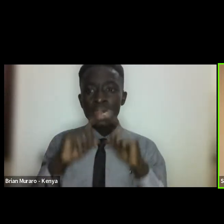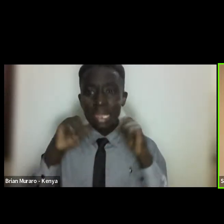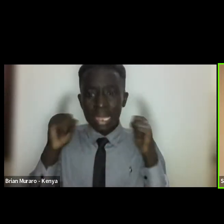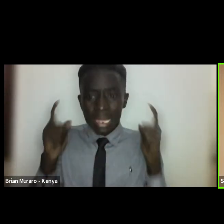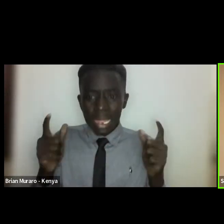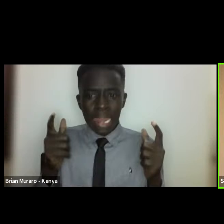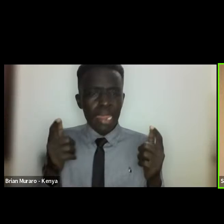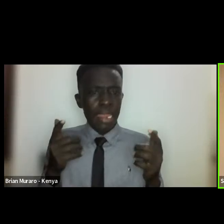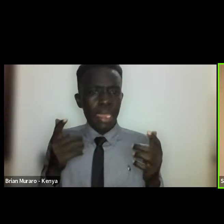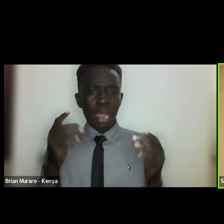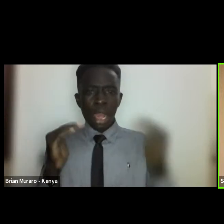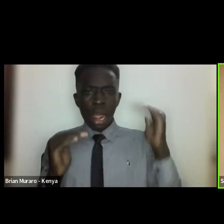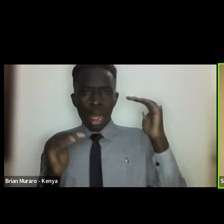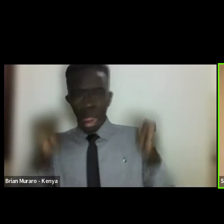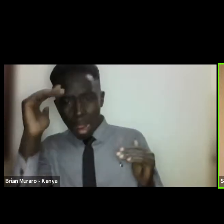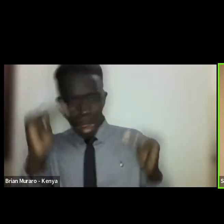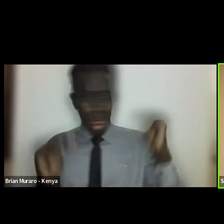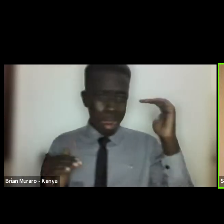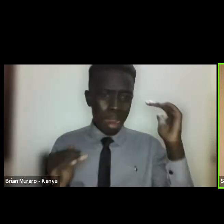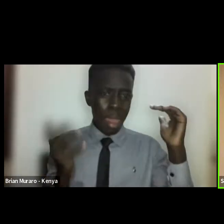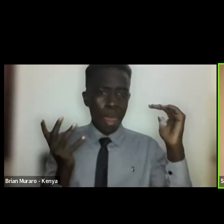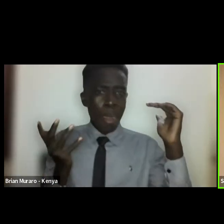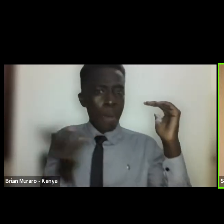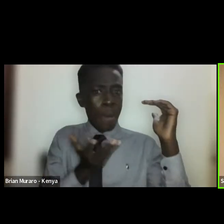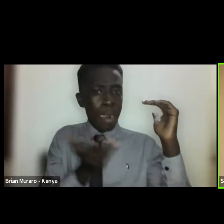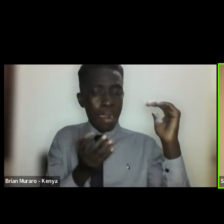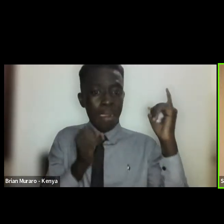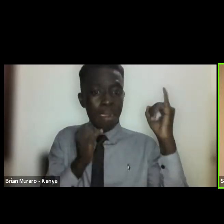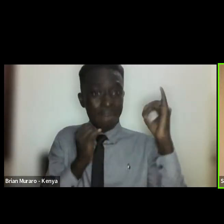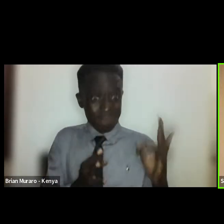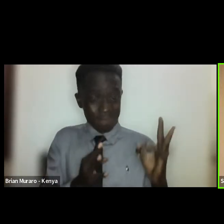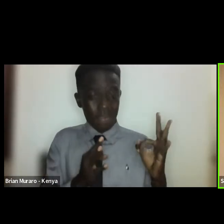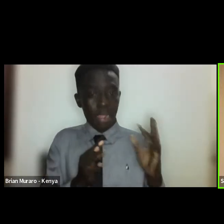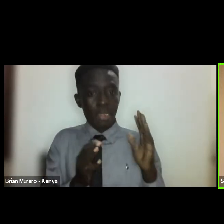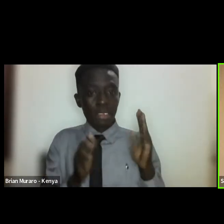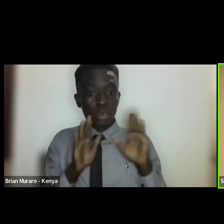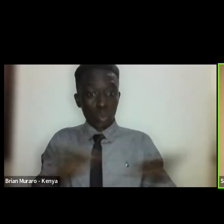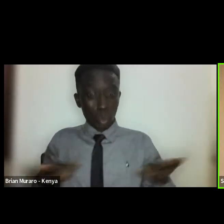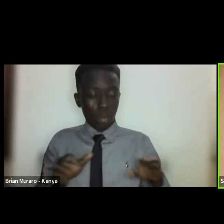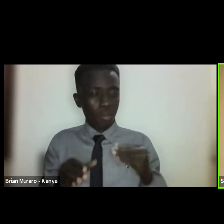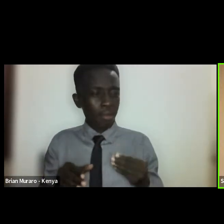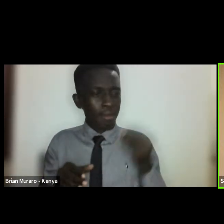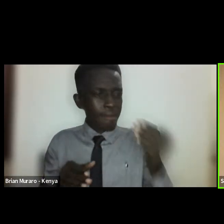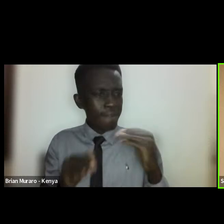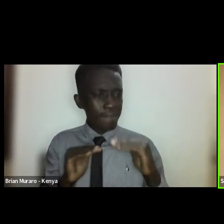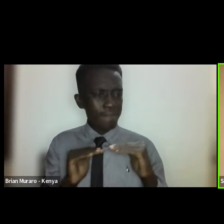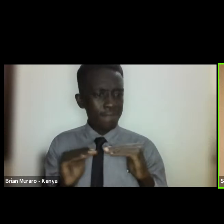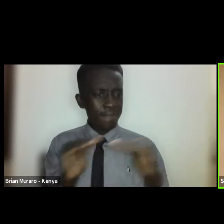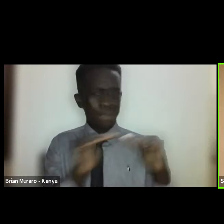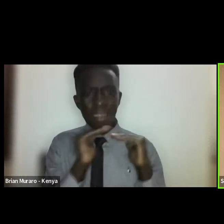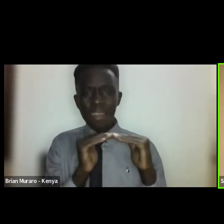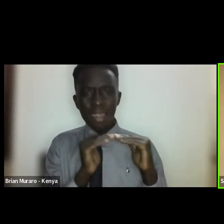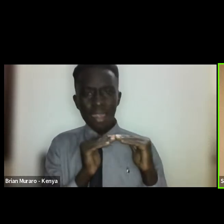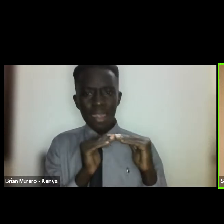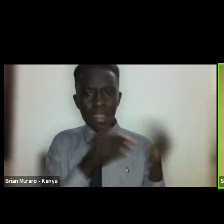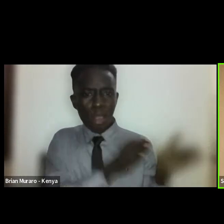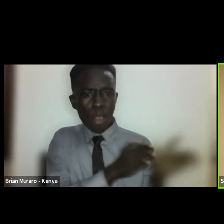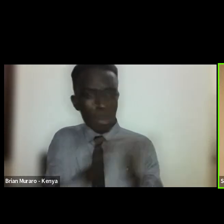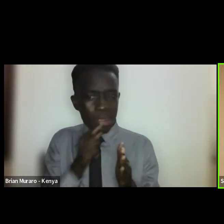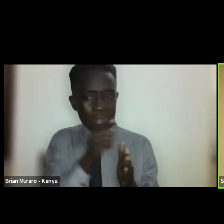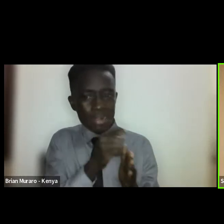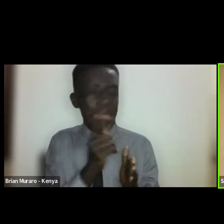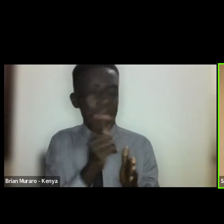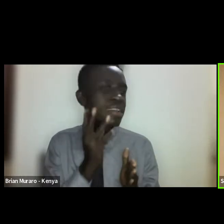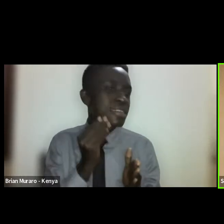when a child is not given a fair chance to experience success in the